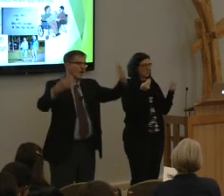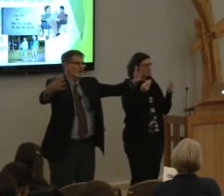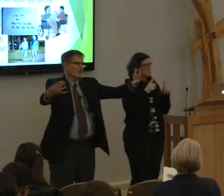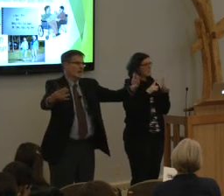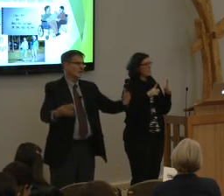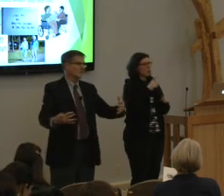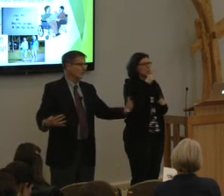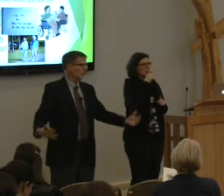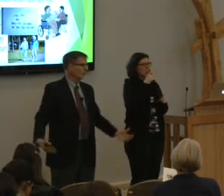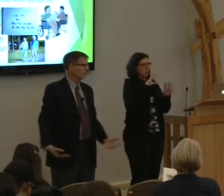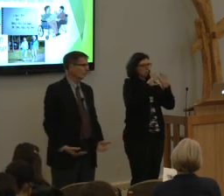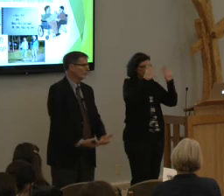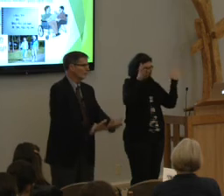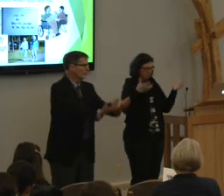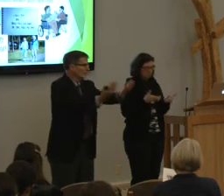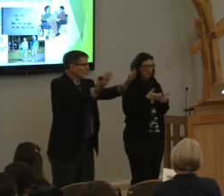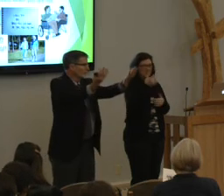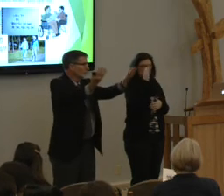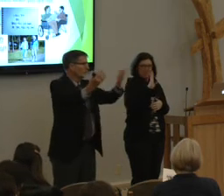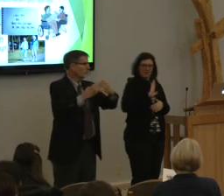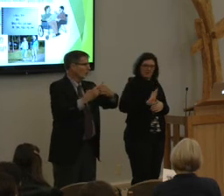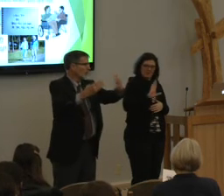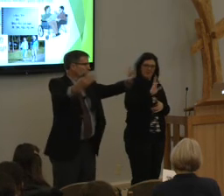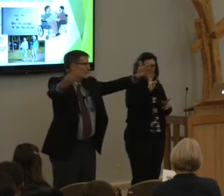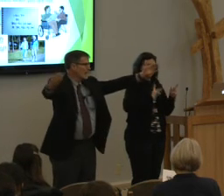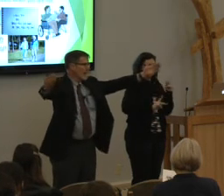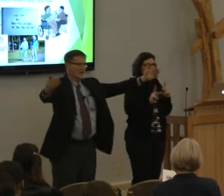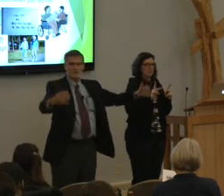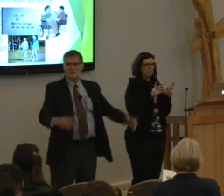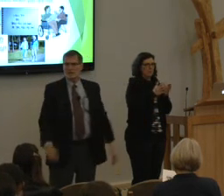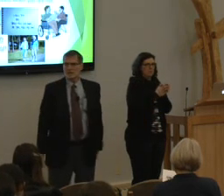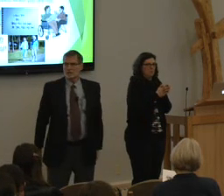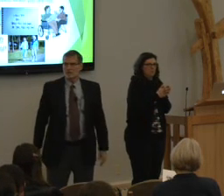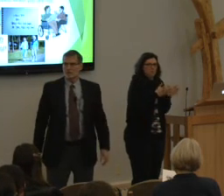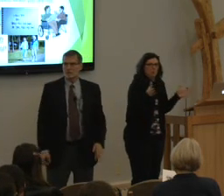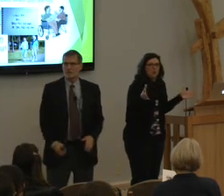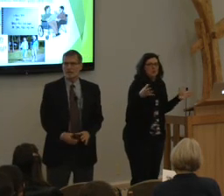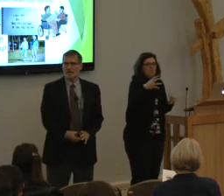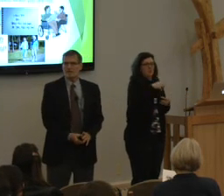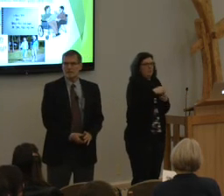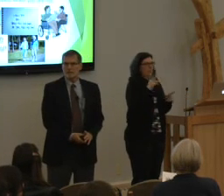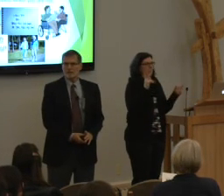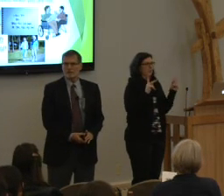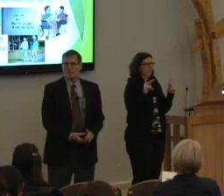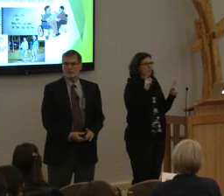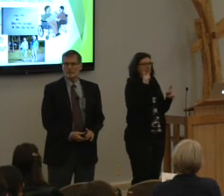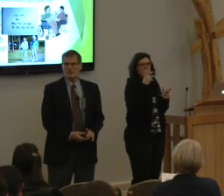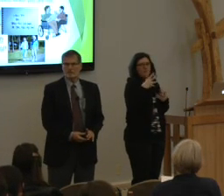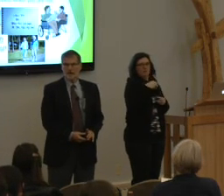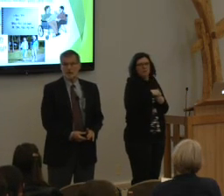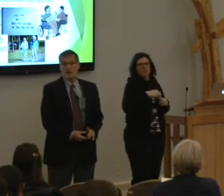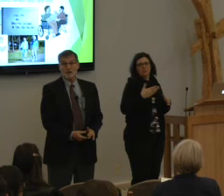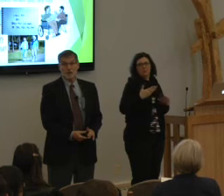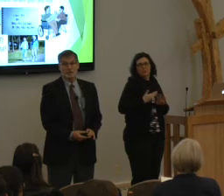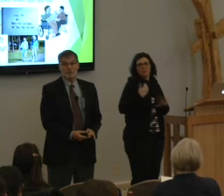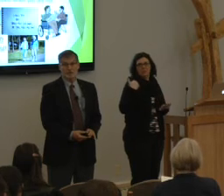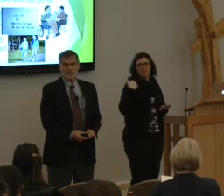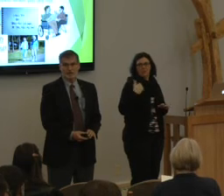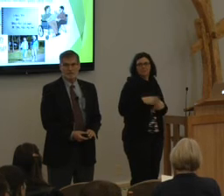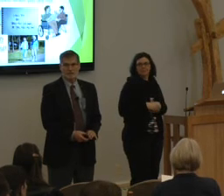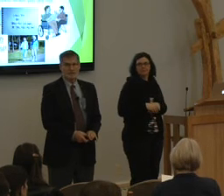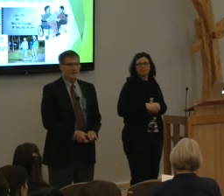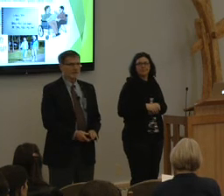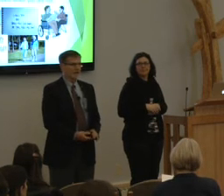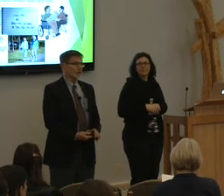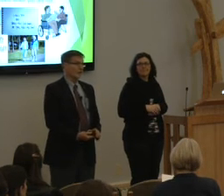we are as God's people and just broadening that out to include people who haven't been included before and who are yearning for